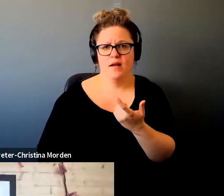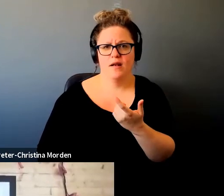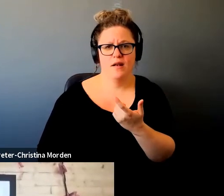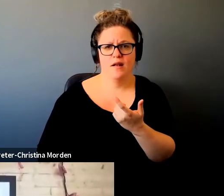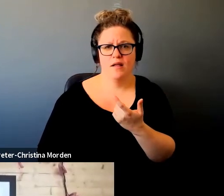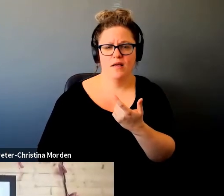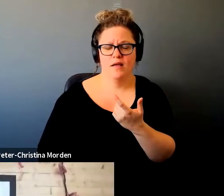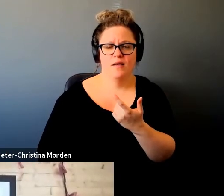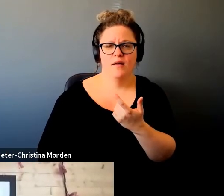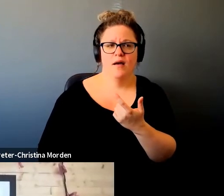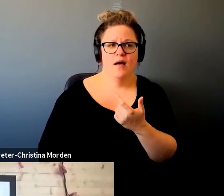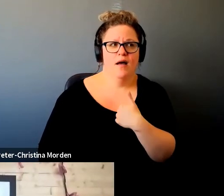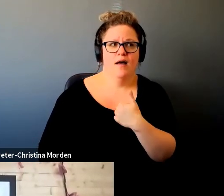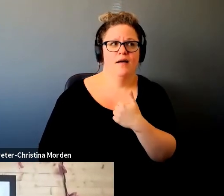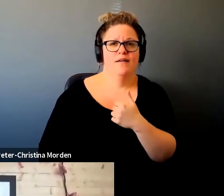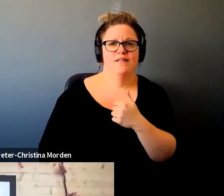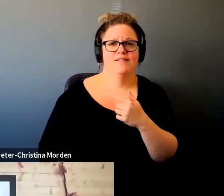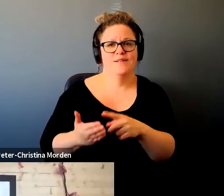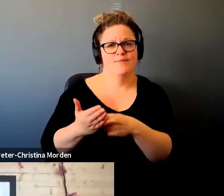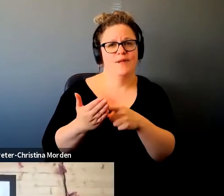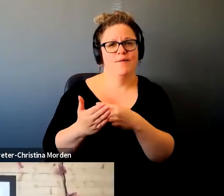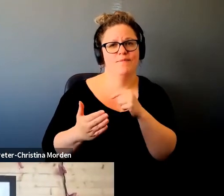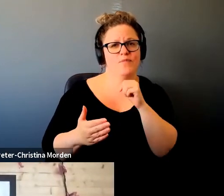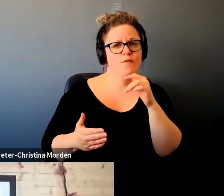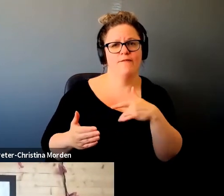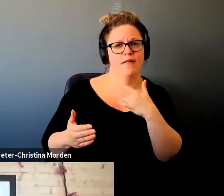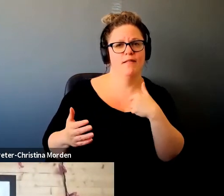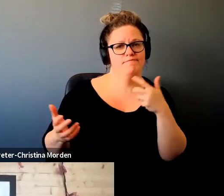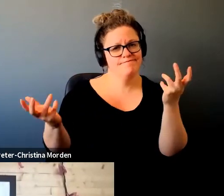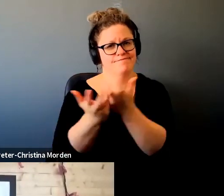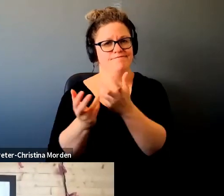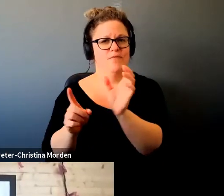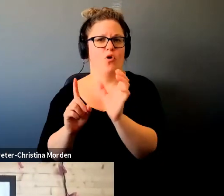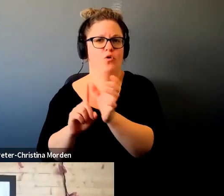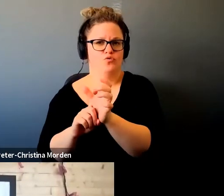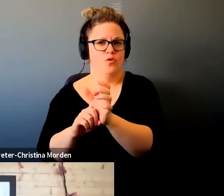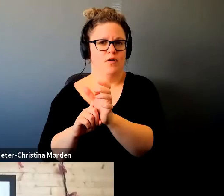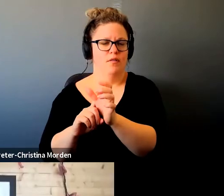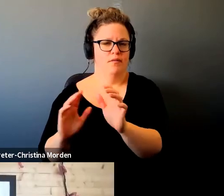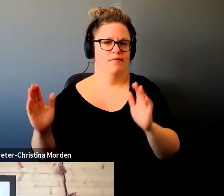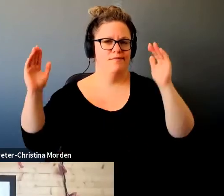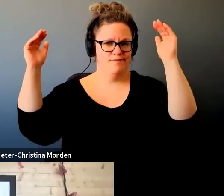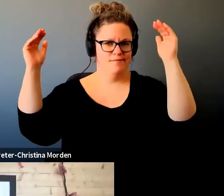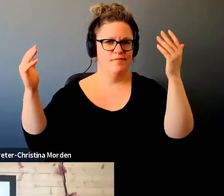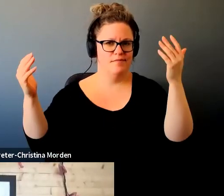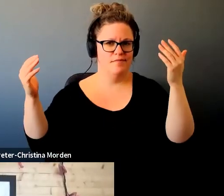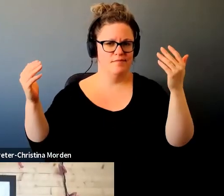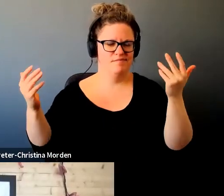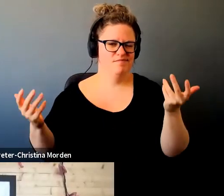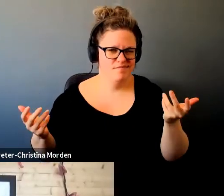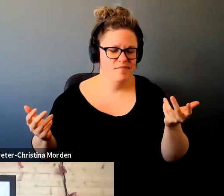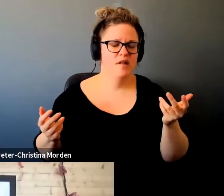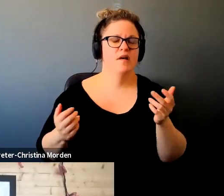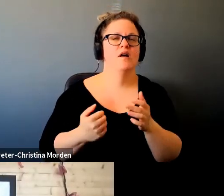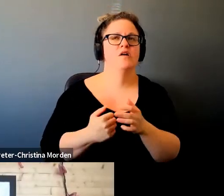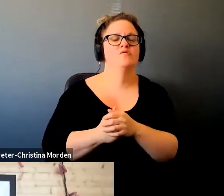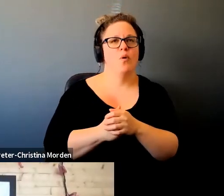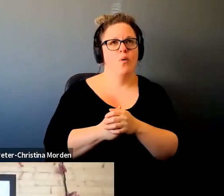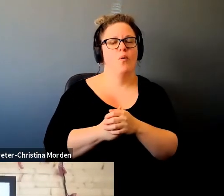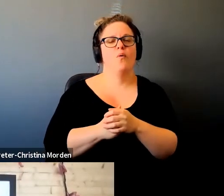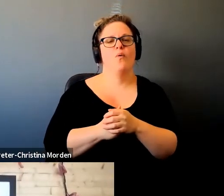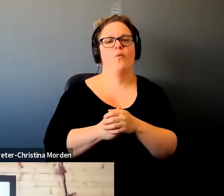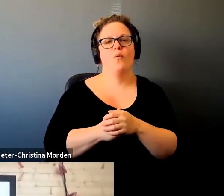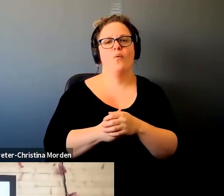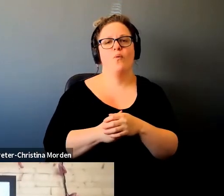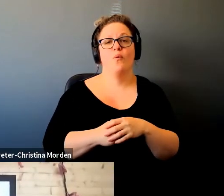meeting cultural expectations or whatever the topic might be. So for me, that show, like Satan, was